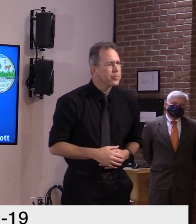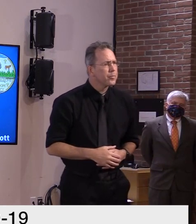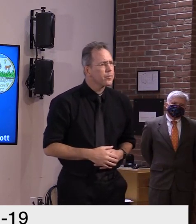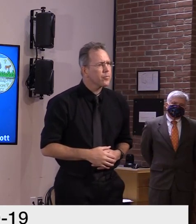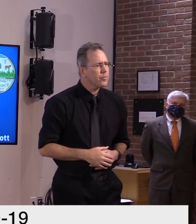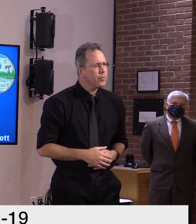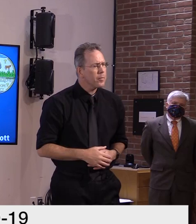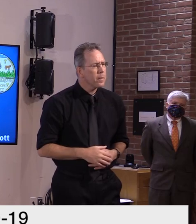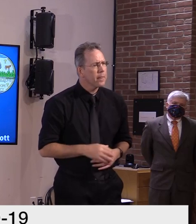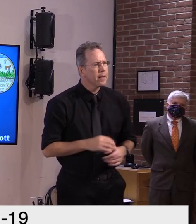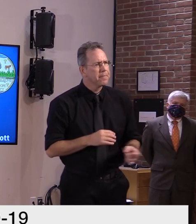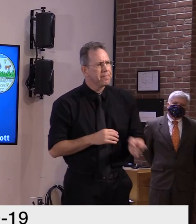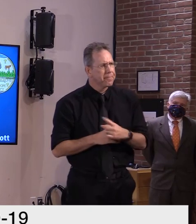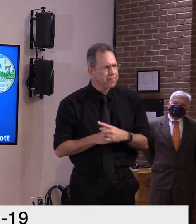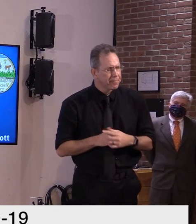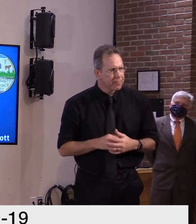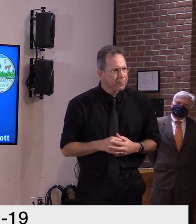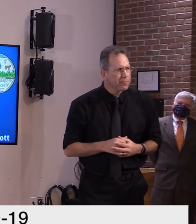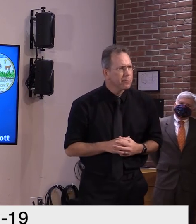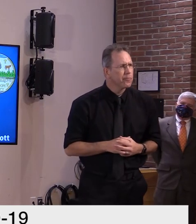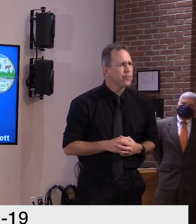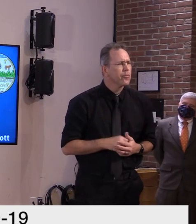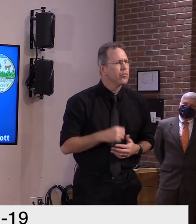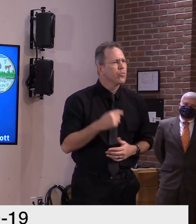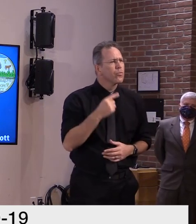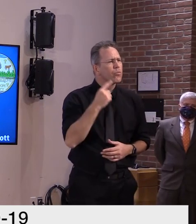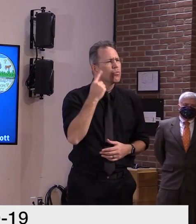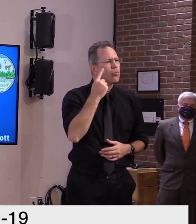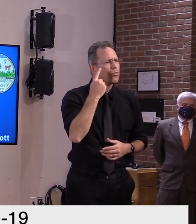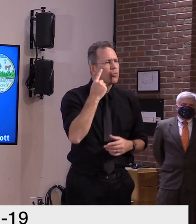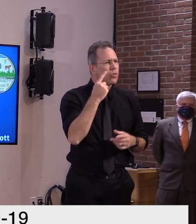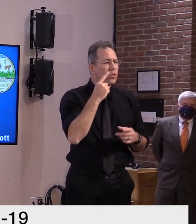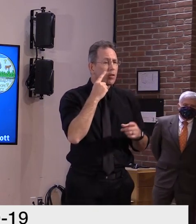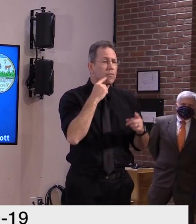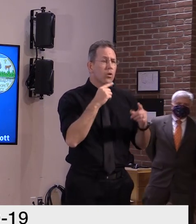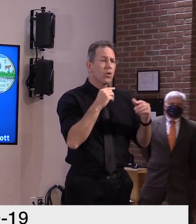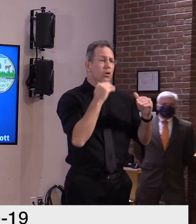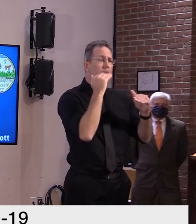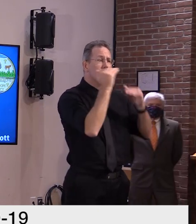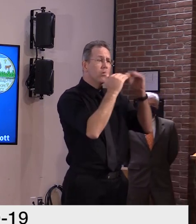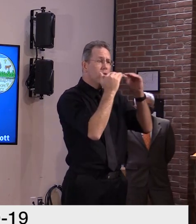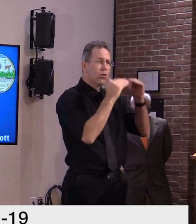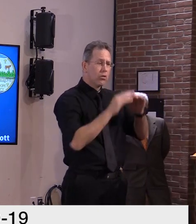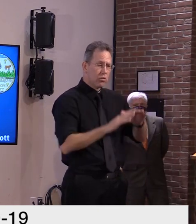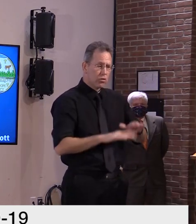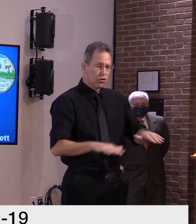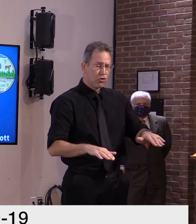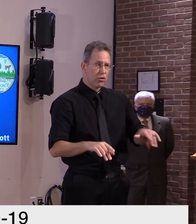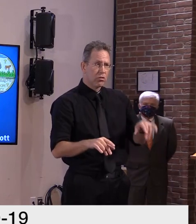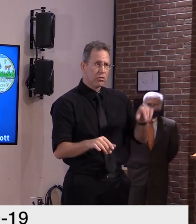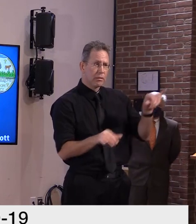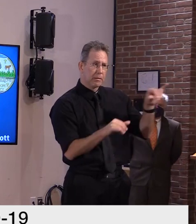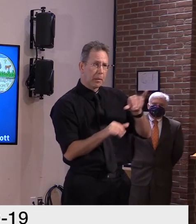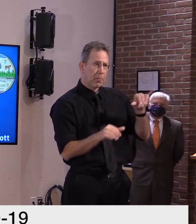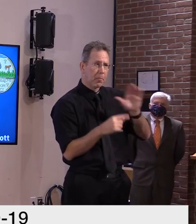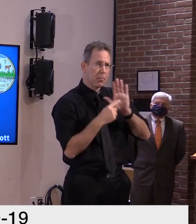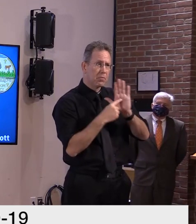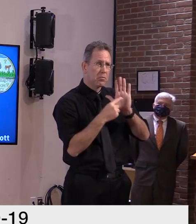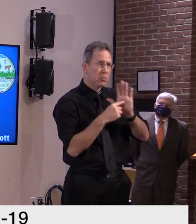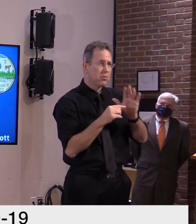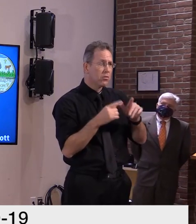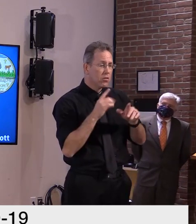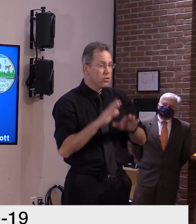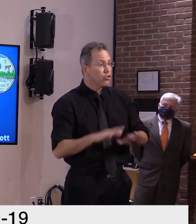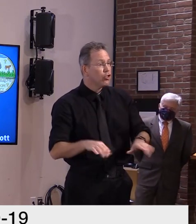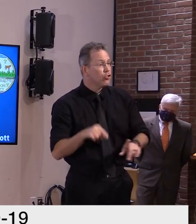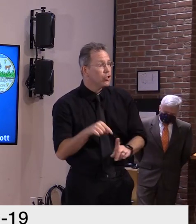symptoms with adults versus symptoms with kids? I know schools require if you're symptomatic that you don't